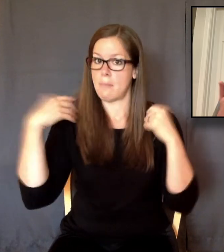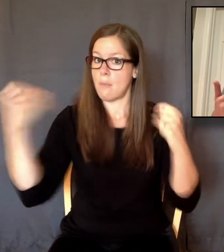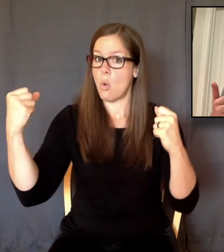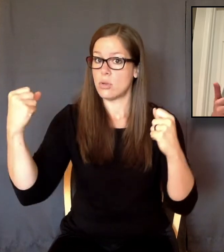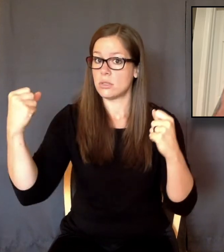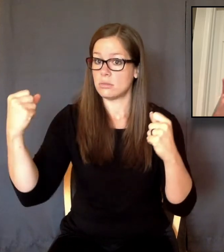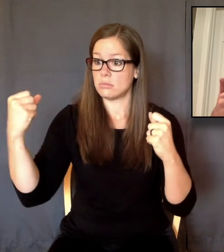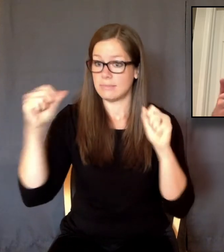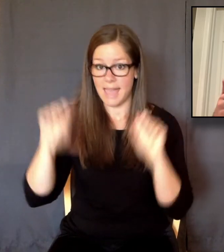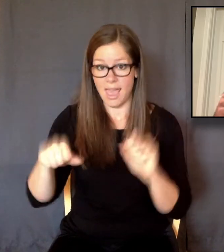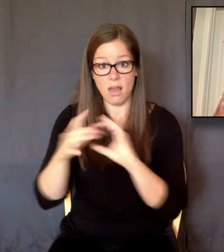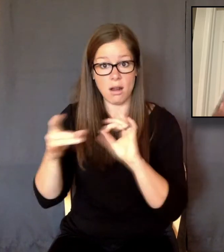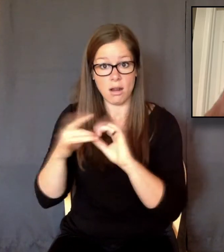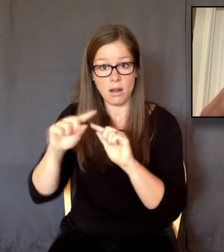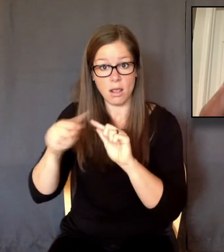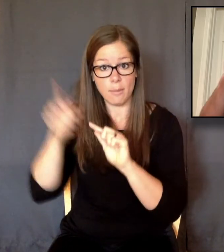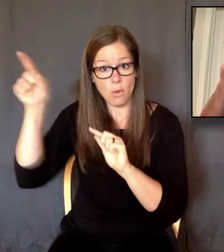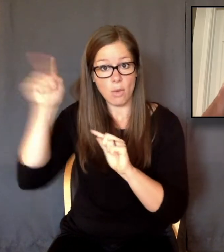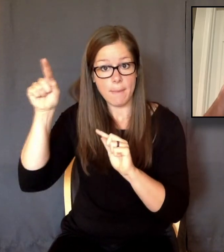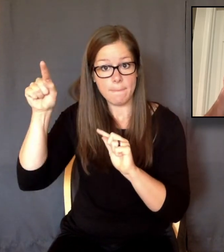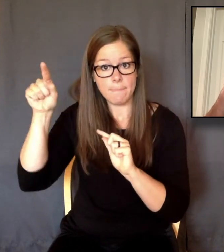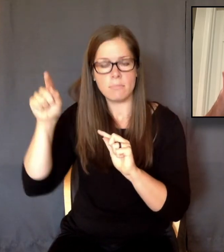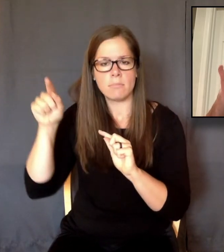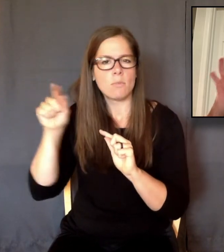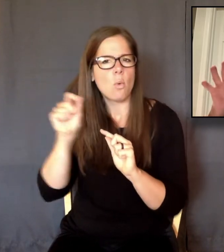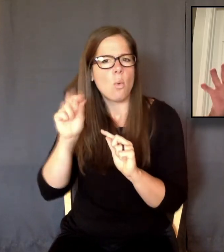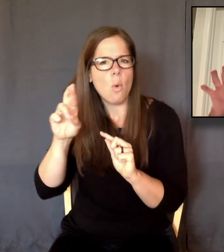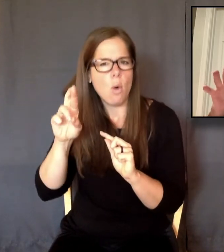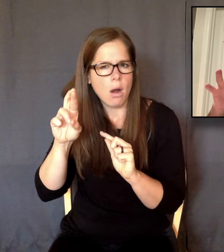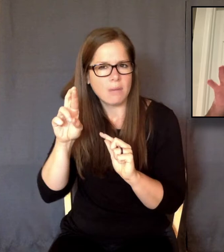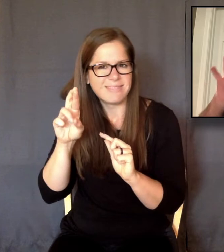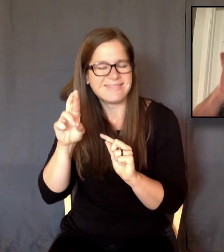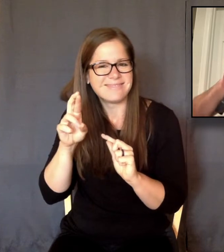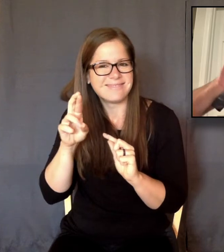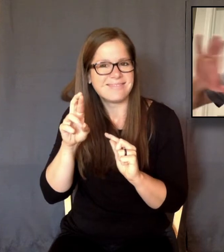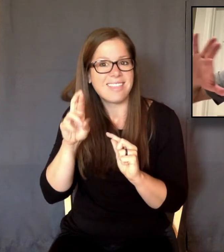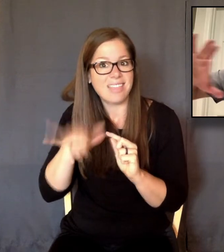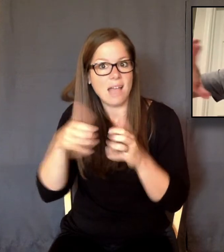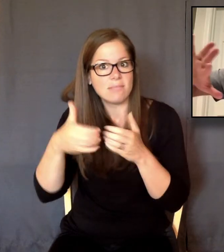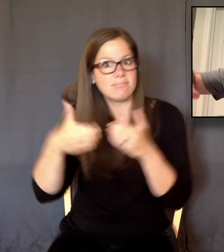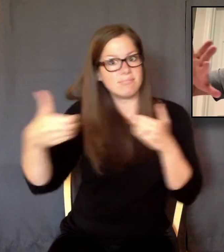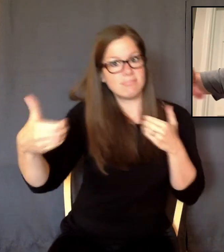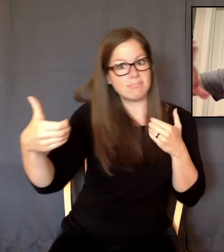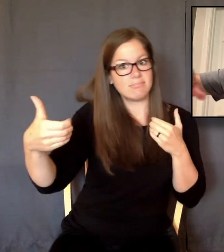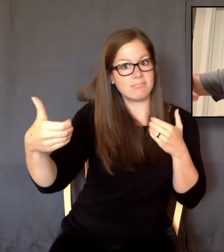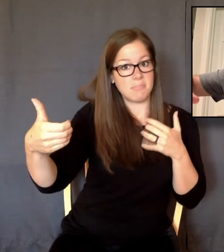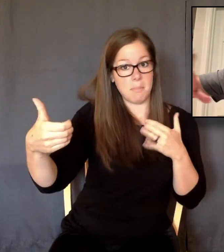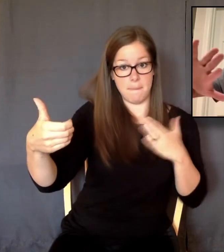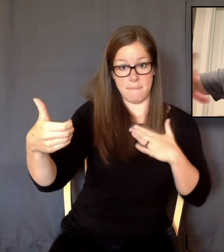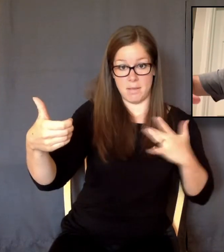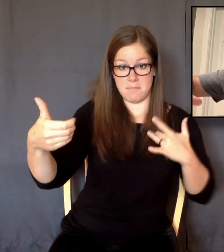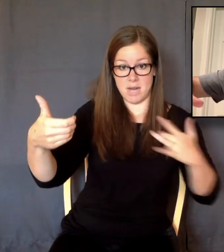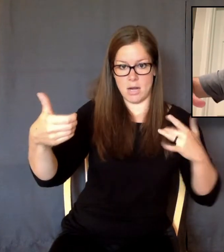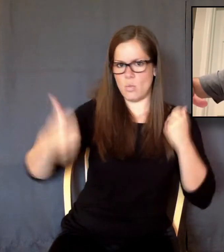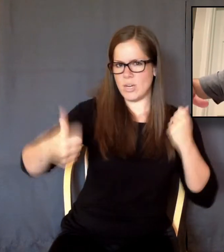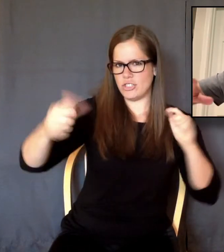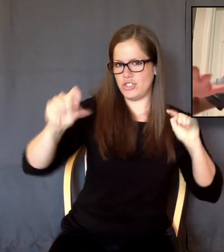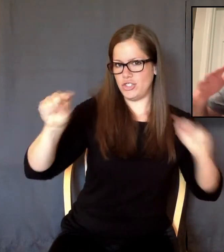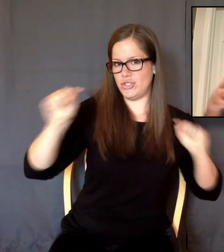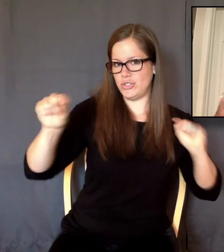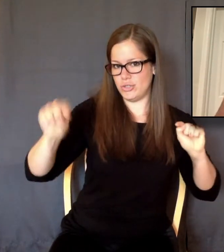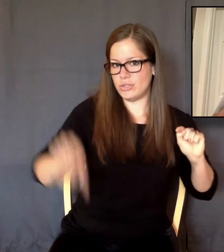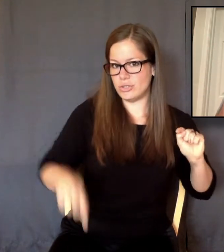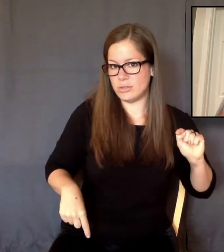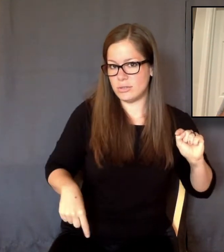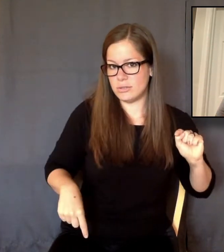Can I give his hope at all times? Or am I living my life in compartments where my Christianity is kind of over here with the other Jesus